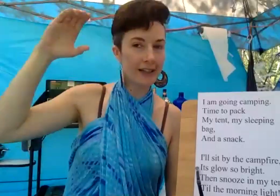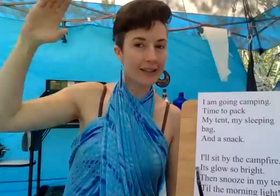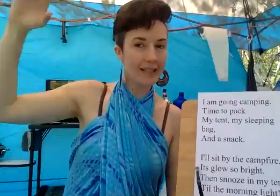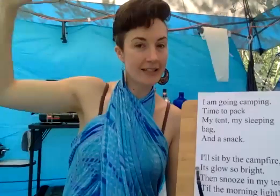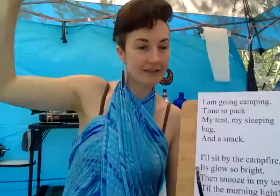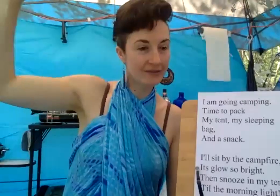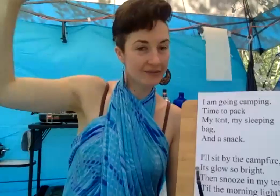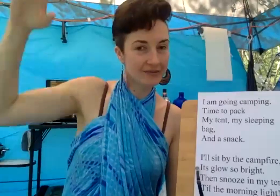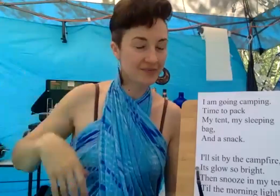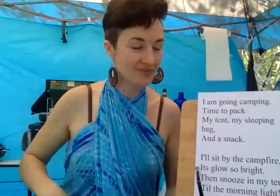light.